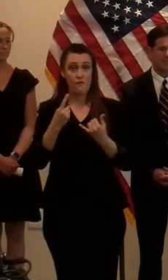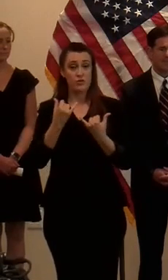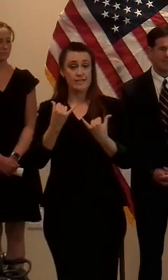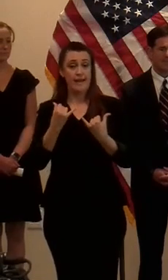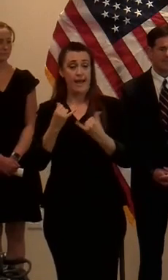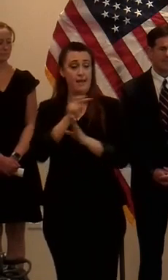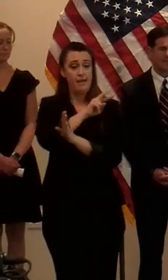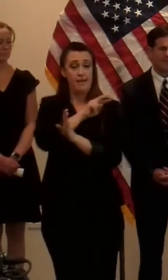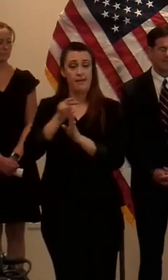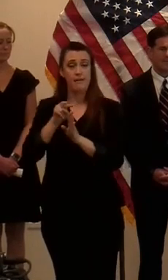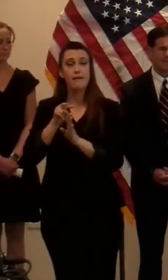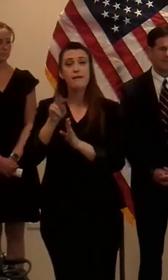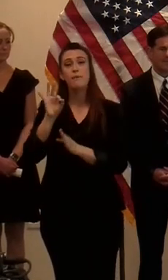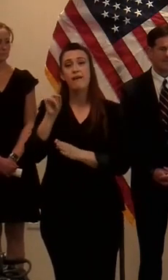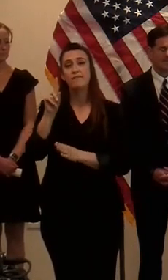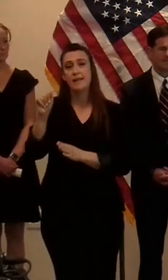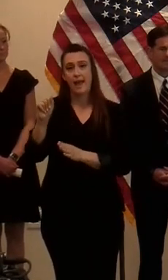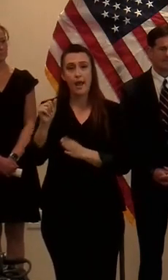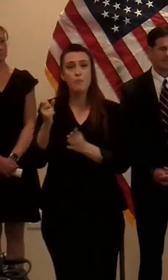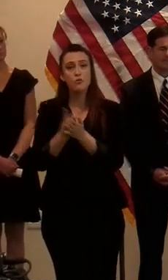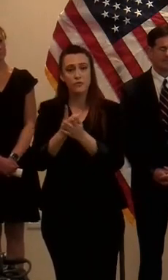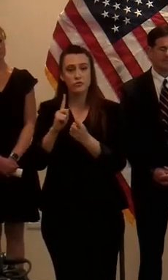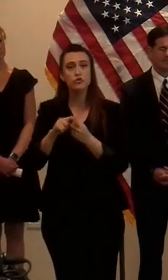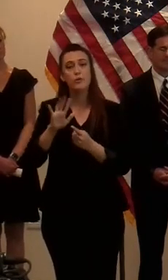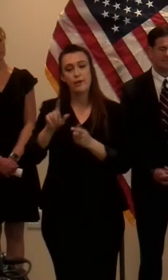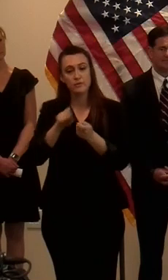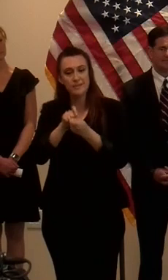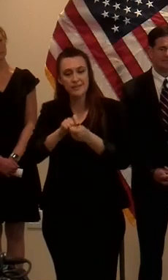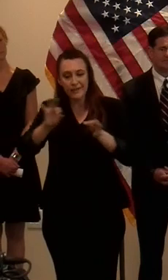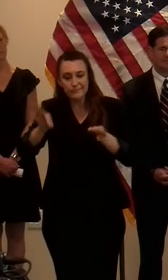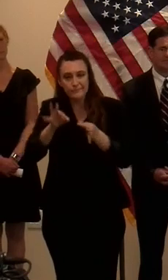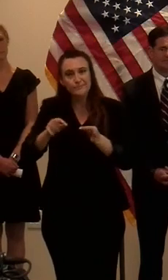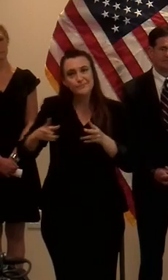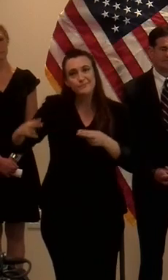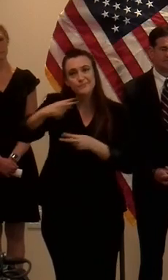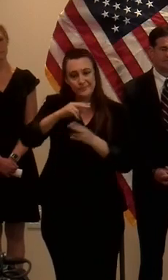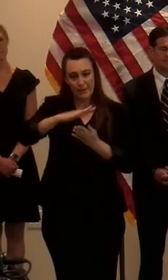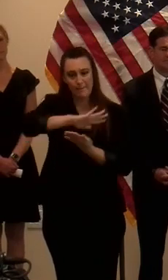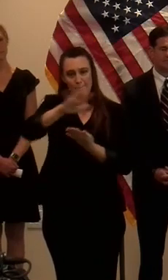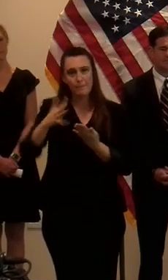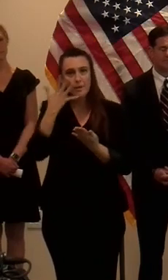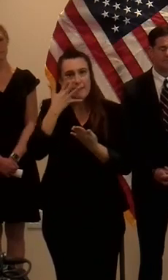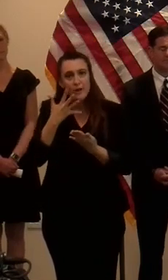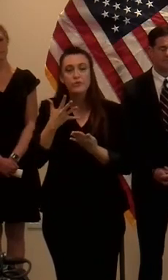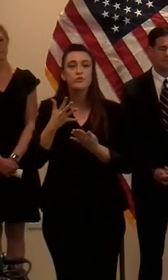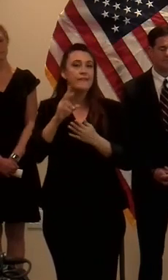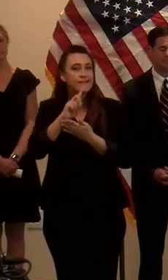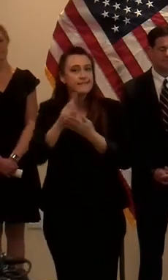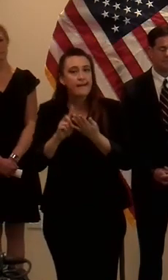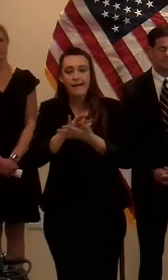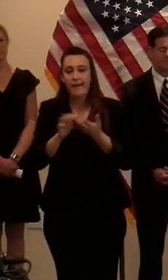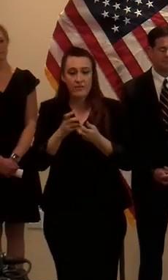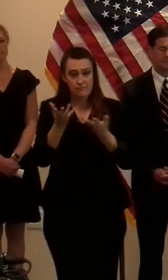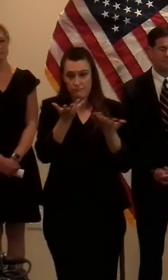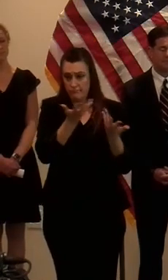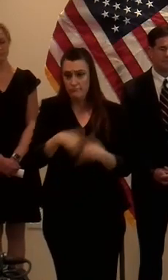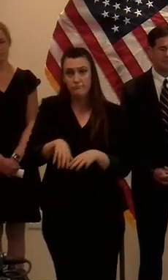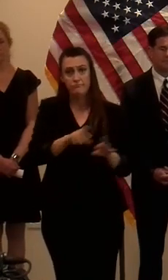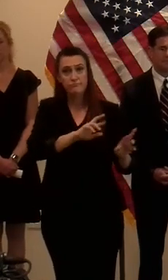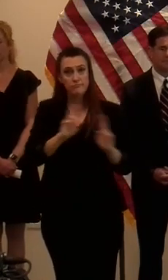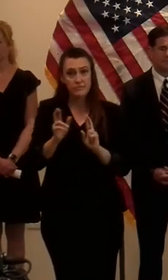the FDA has given approval to the pattern and design that they're using, and should be producing and getting those to healthcare workers